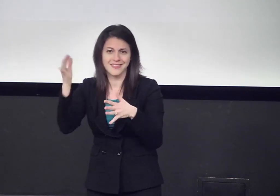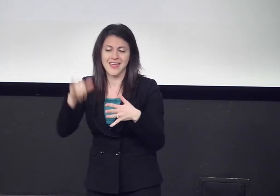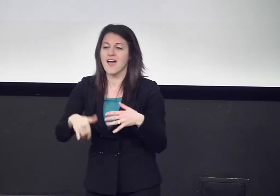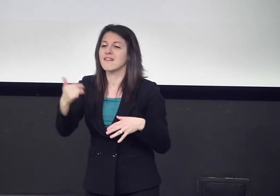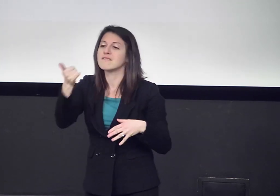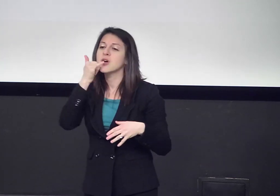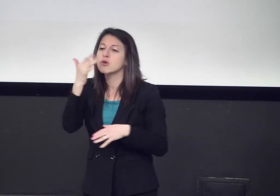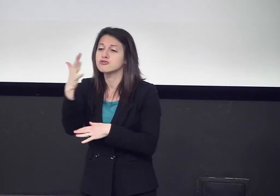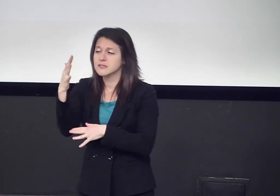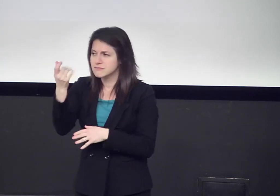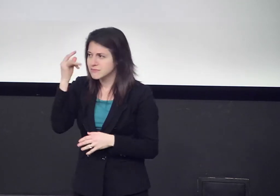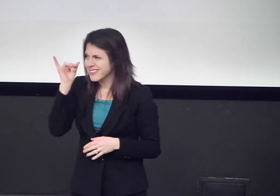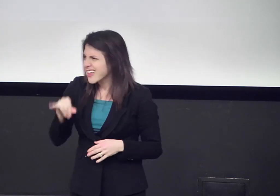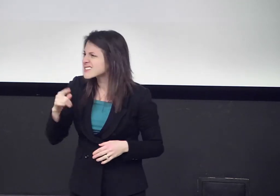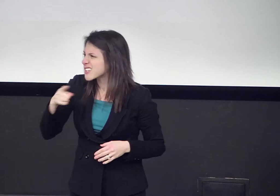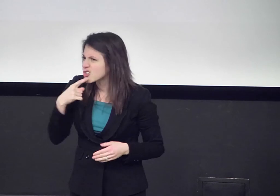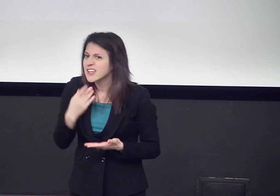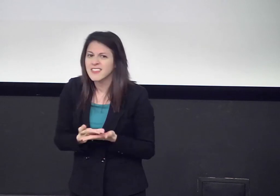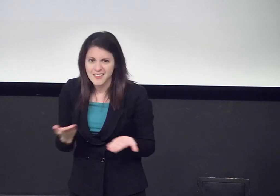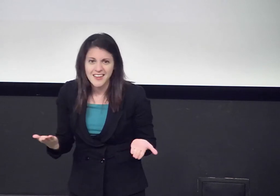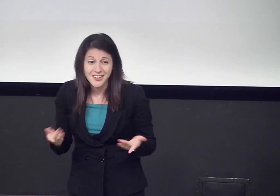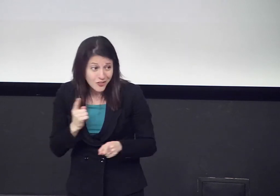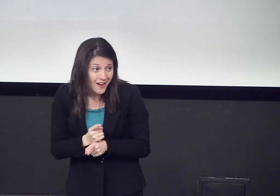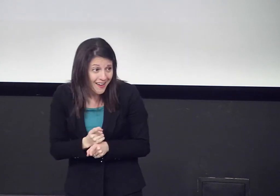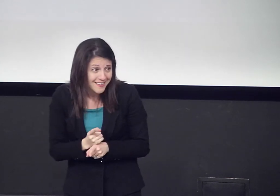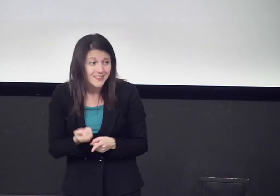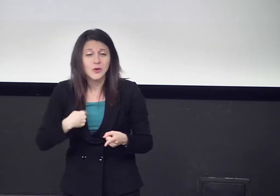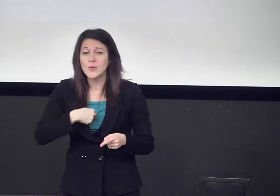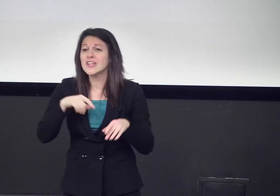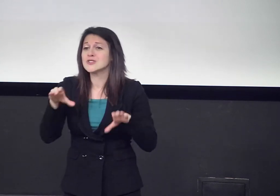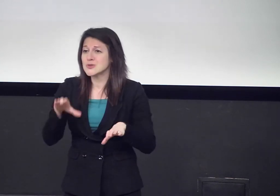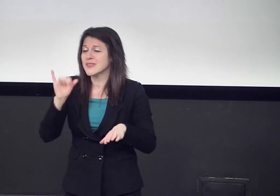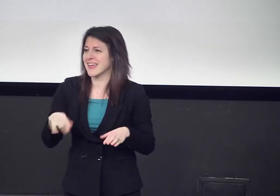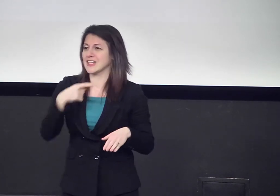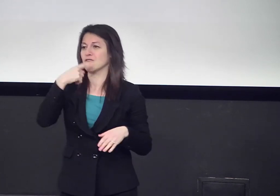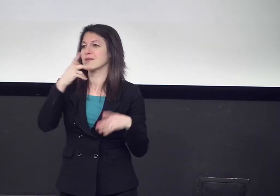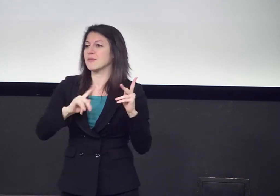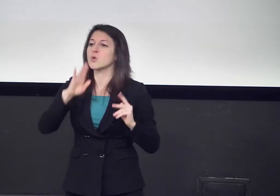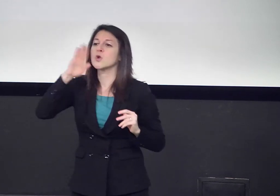for this, that, and the other. Using a phone system is part of mainstream culture.